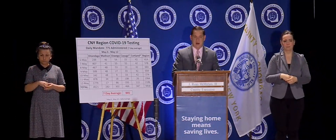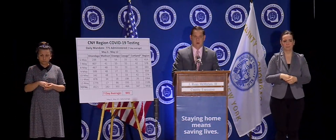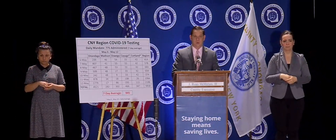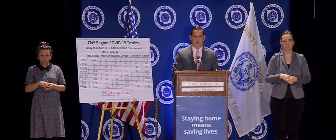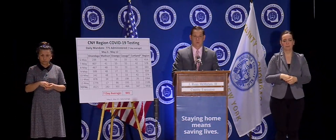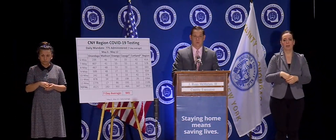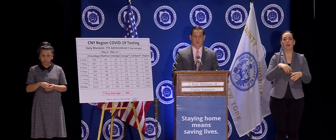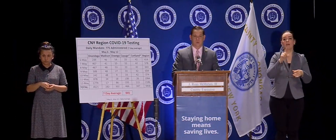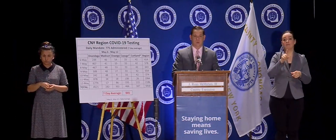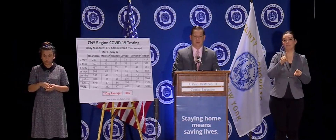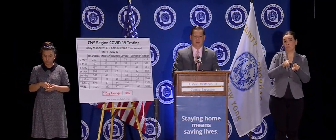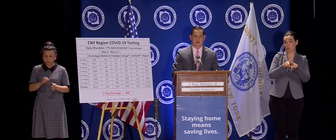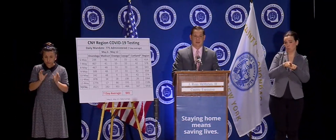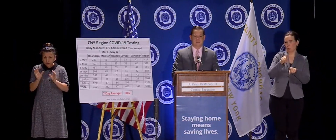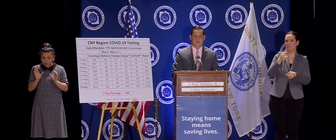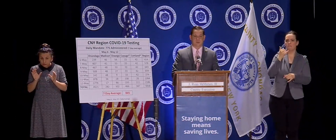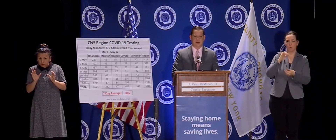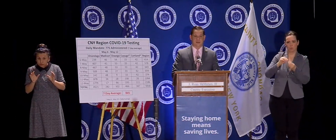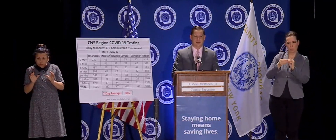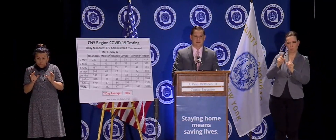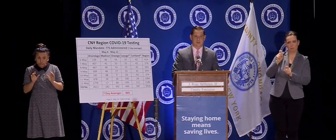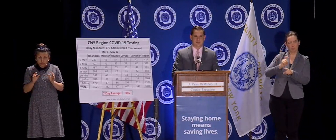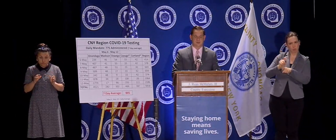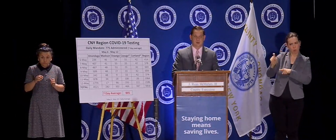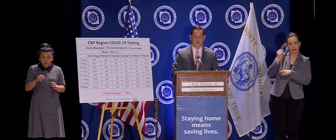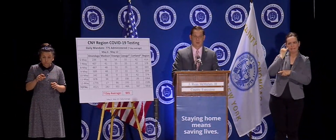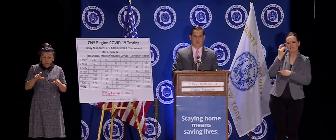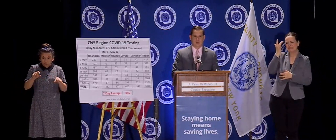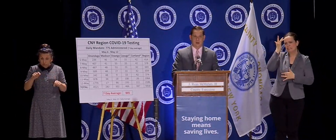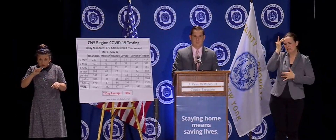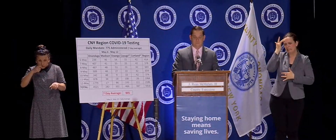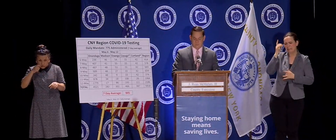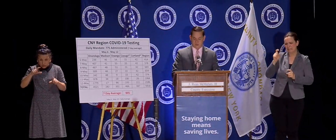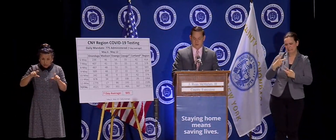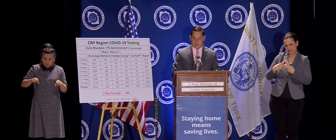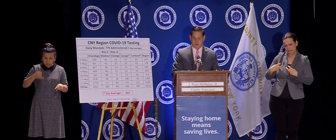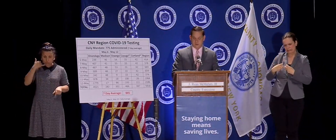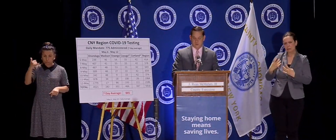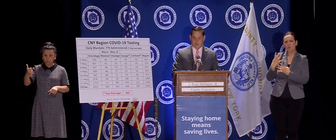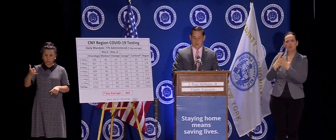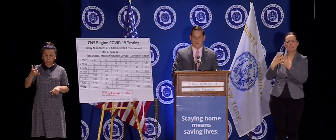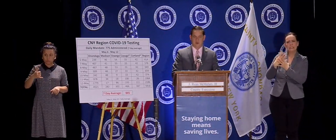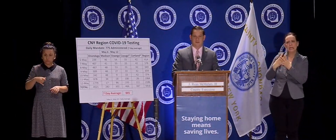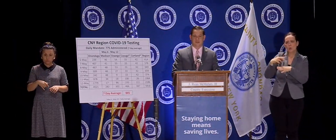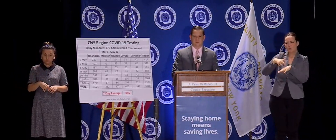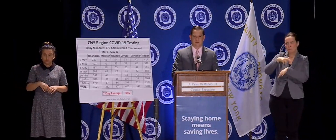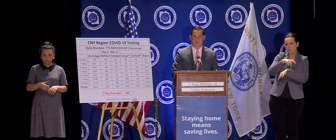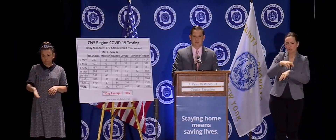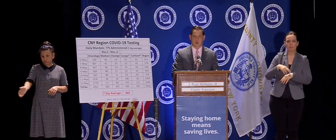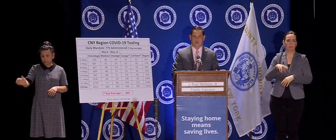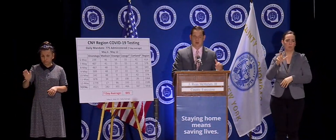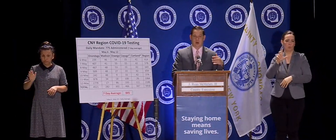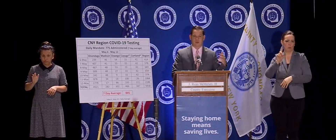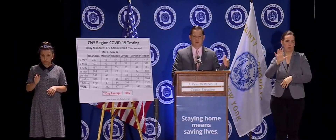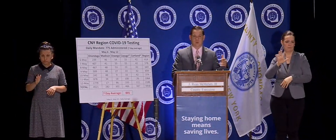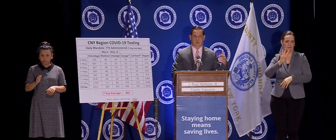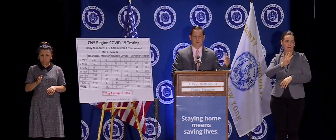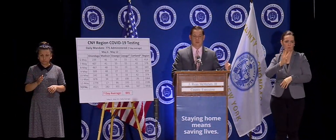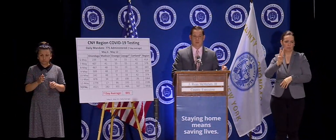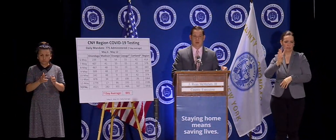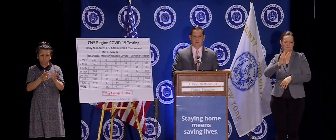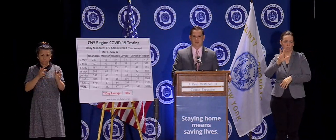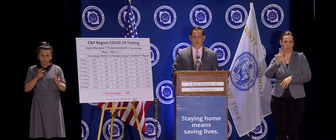right now you can get asymptomatic testing, so this is really if you have symptoms and you want to talk